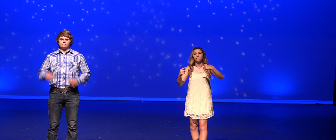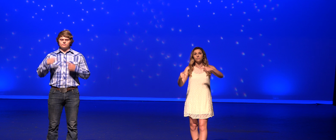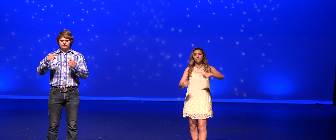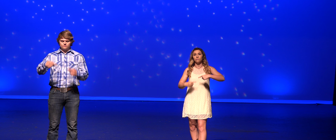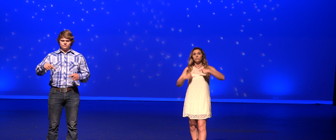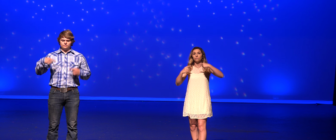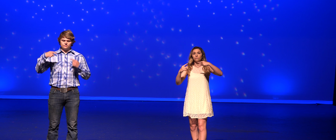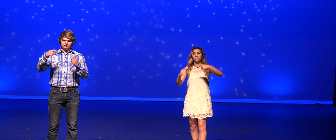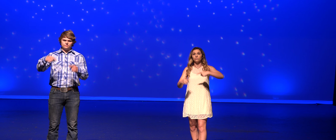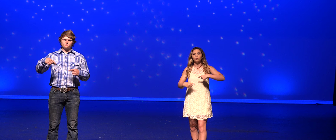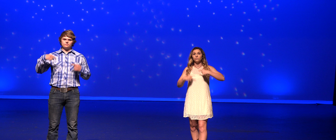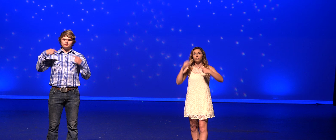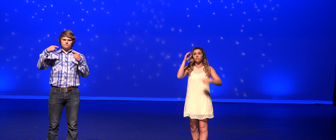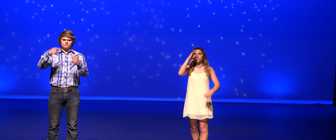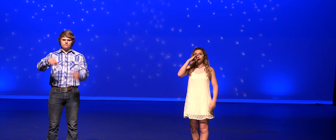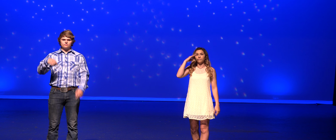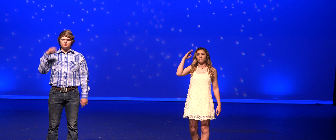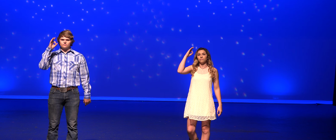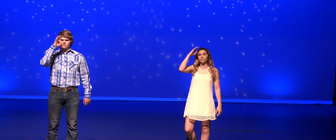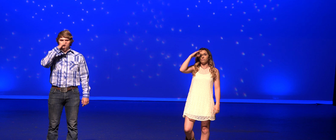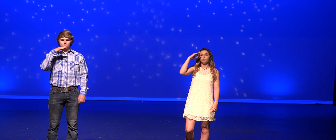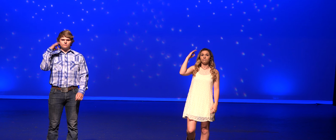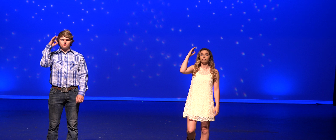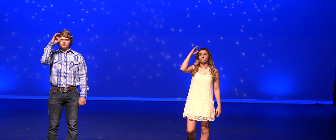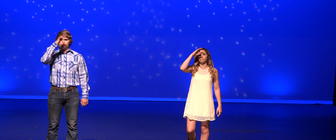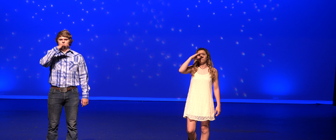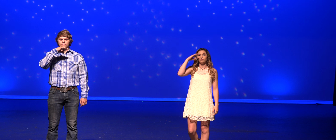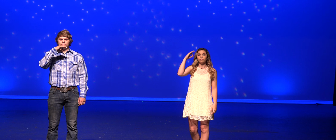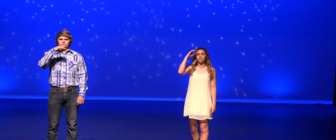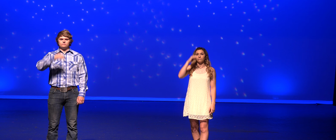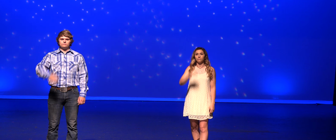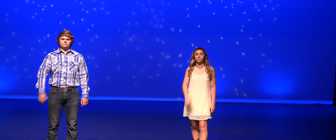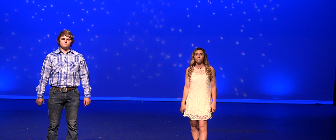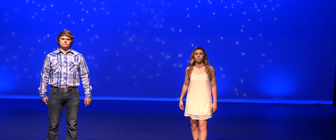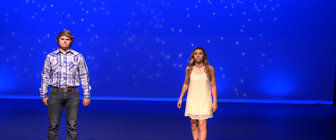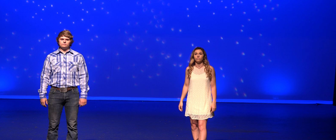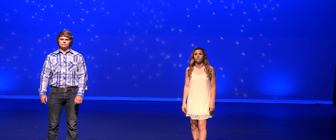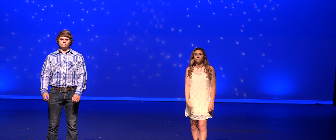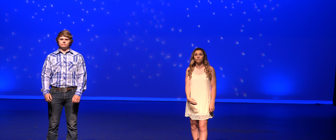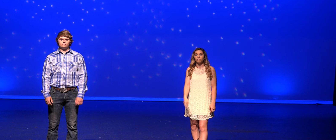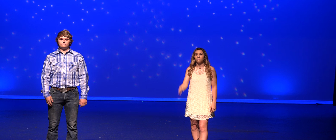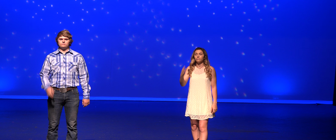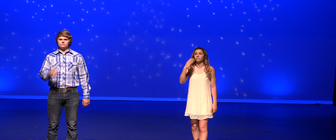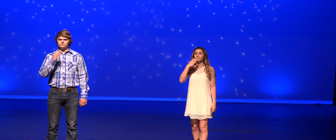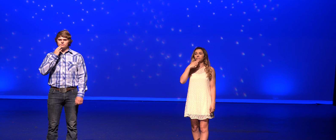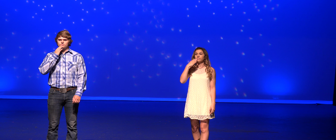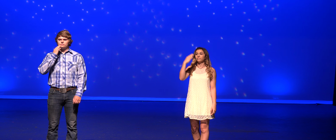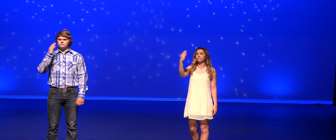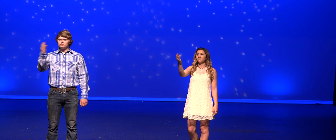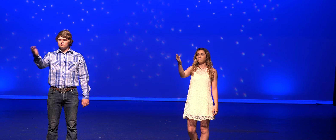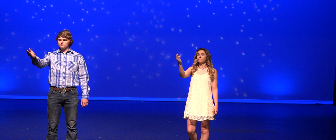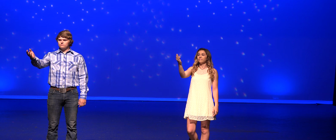Stumbling through the dark without a clue This one's for you